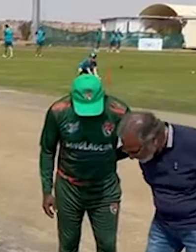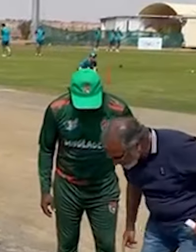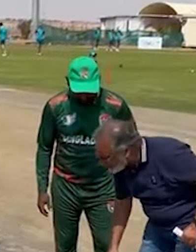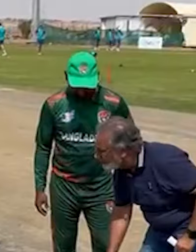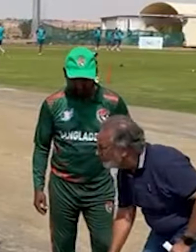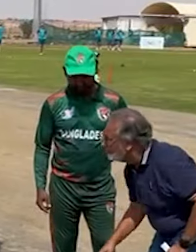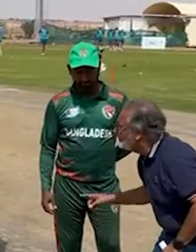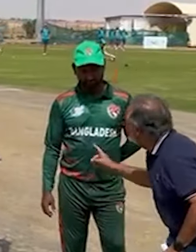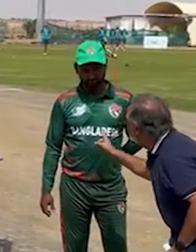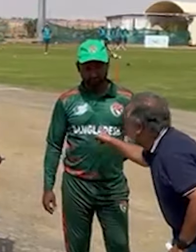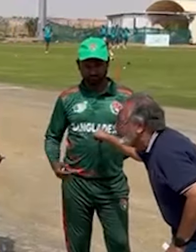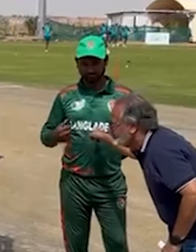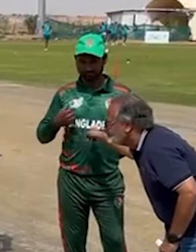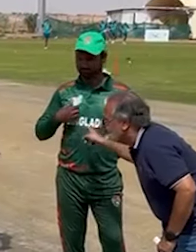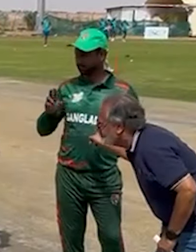Tails is the ball.